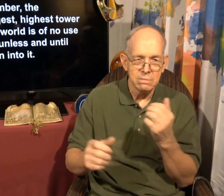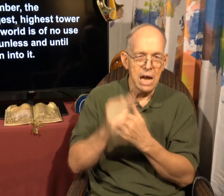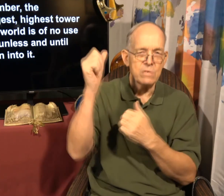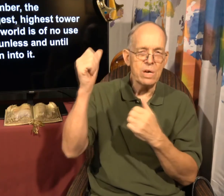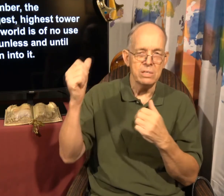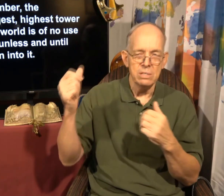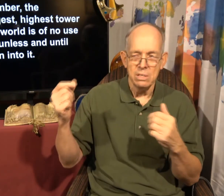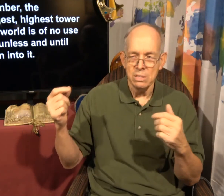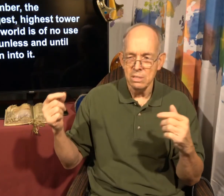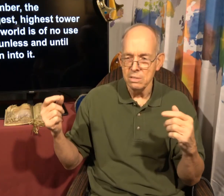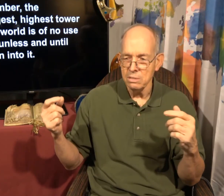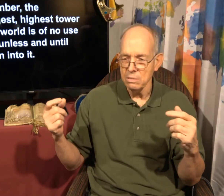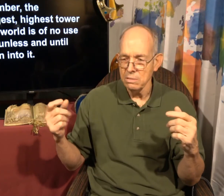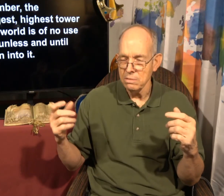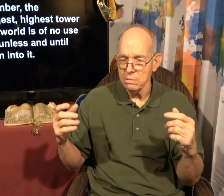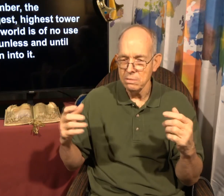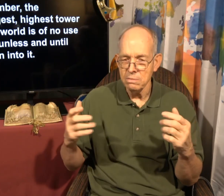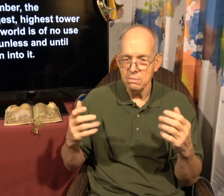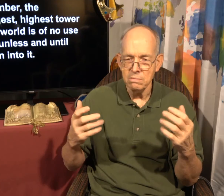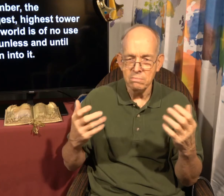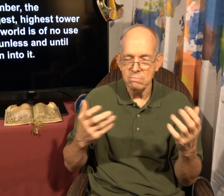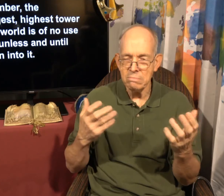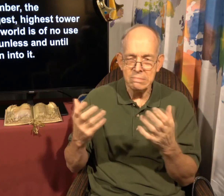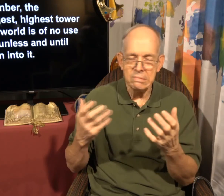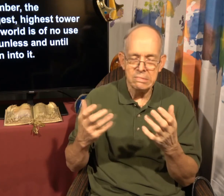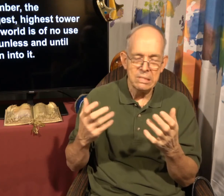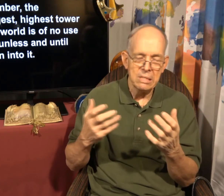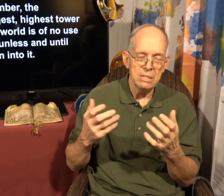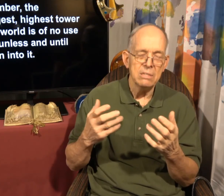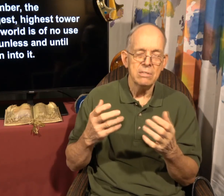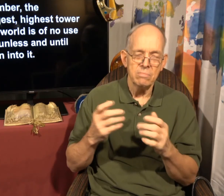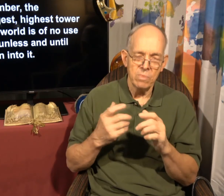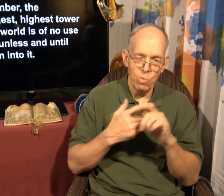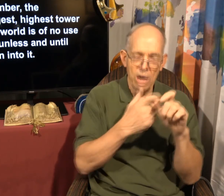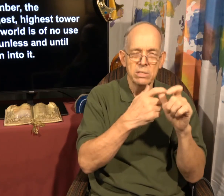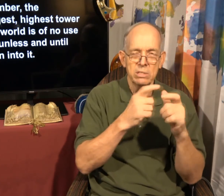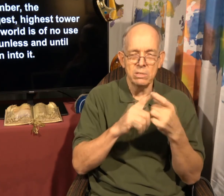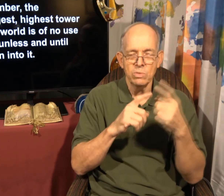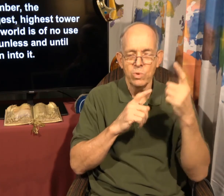So applies to us today. Something tells me.